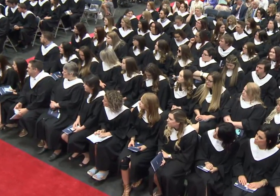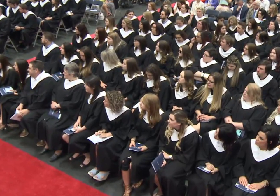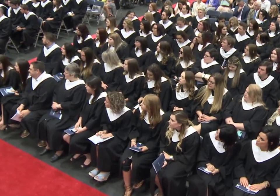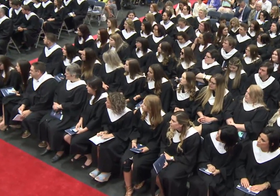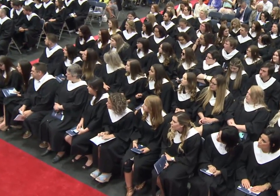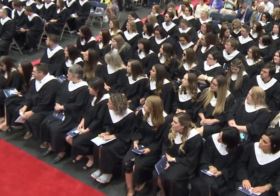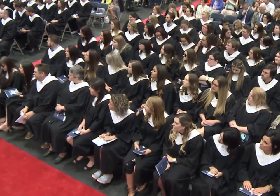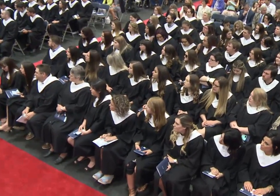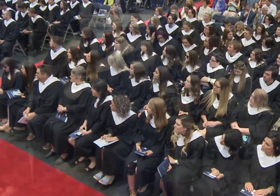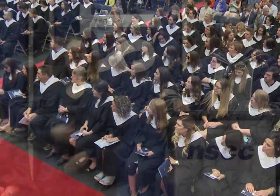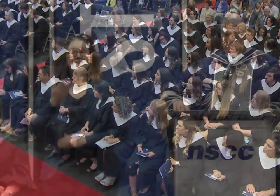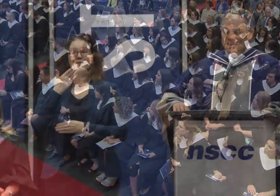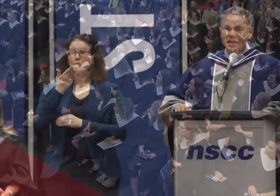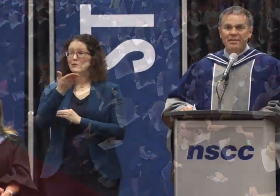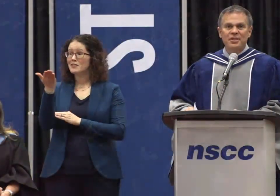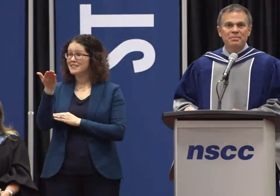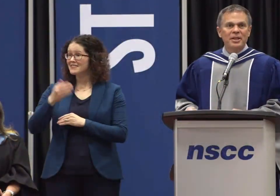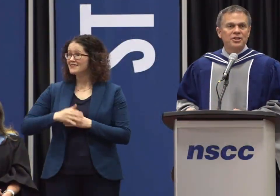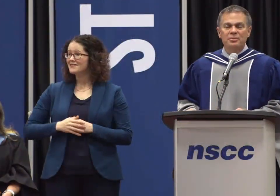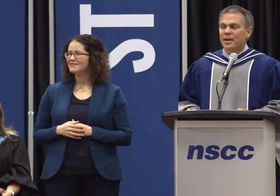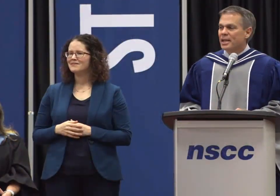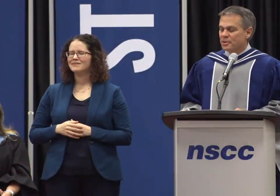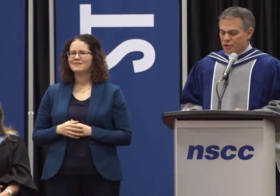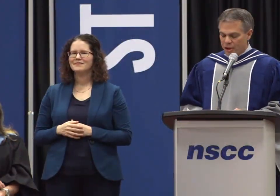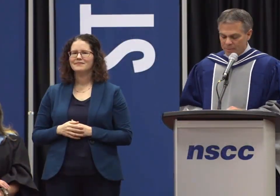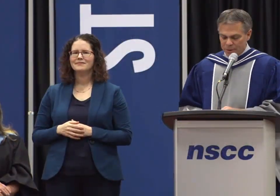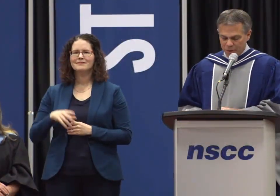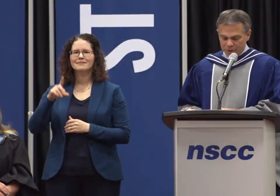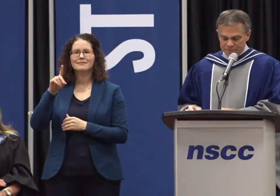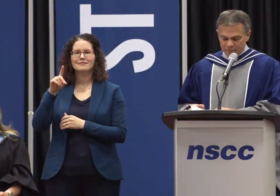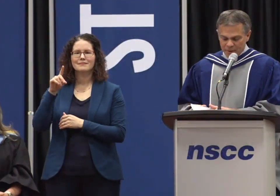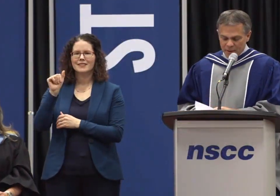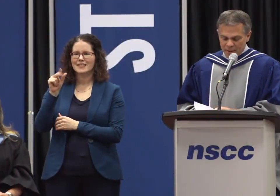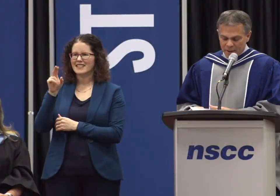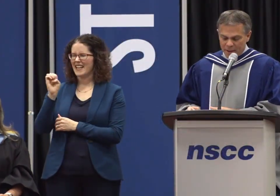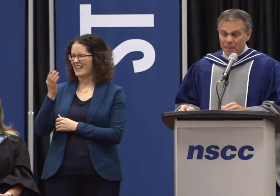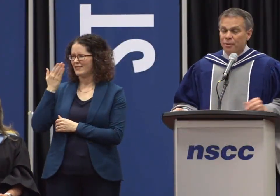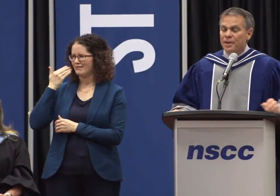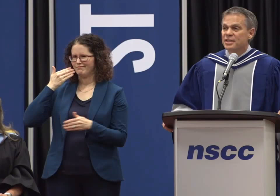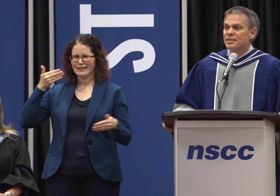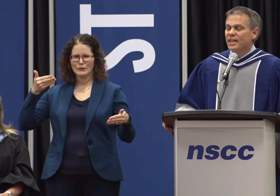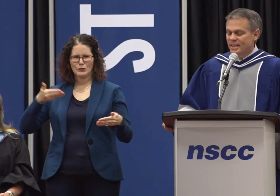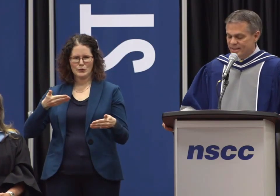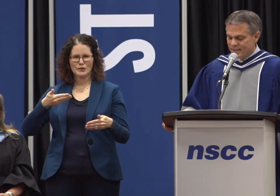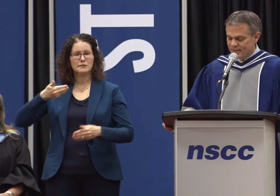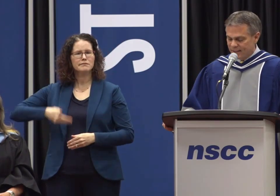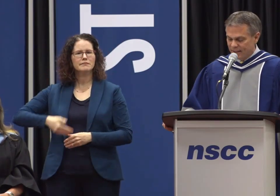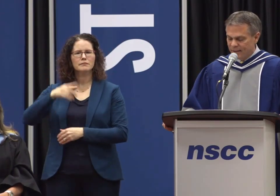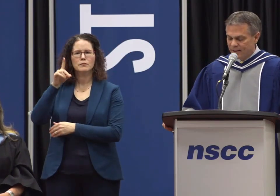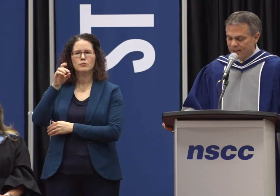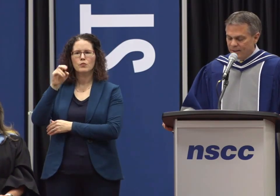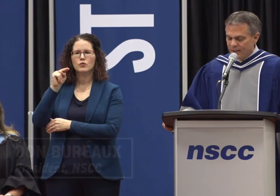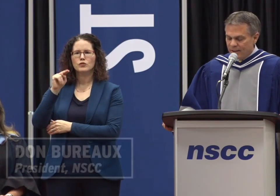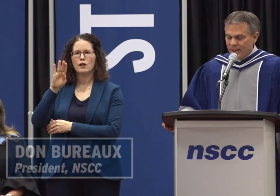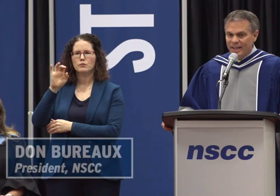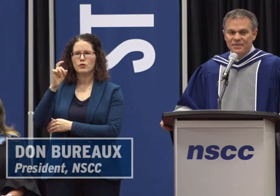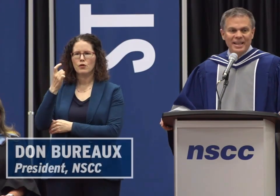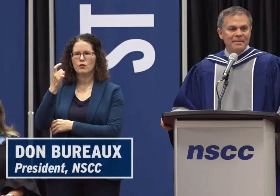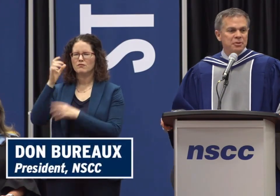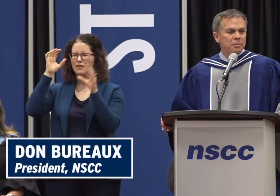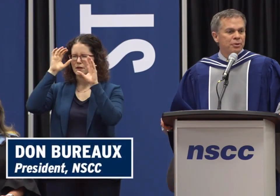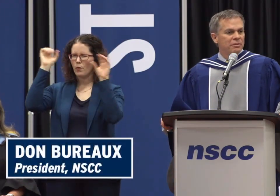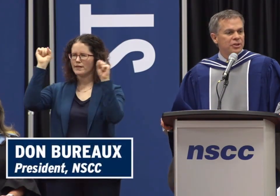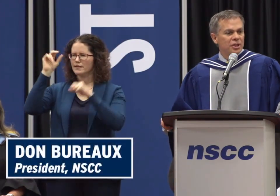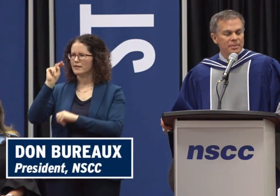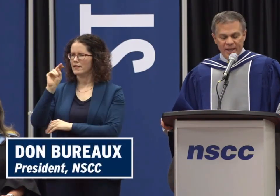Well, good morning, everyone. As Dave just mentioned, my name is Don Bureau. I'm the president of NSCC, and I have